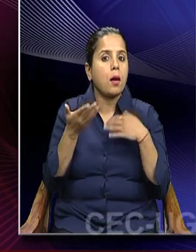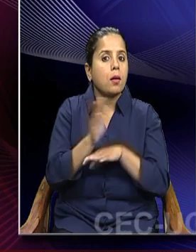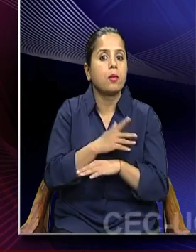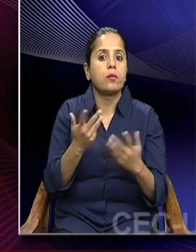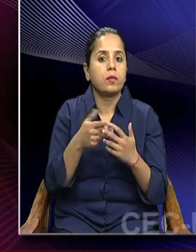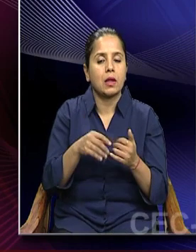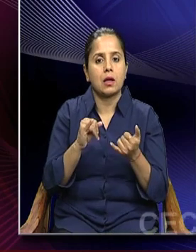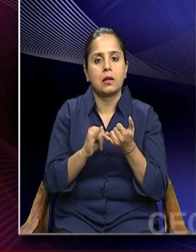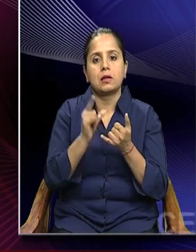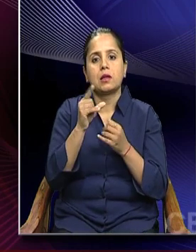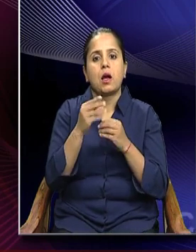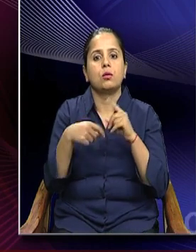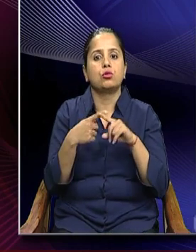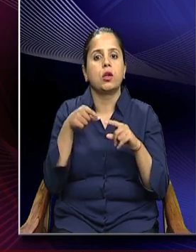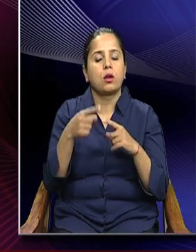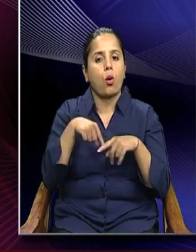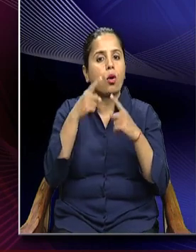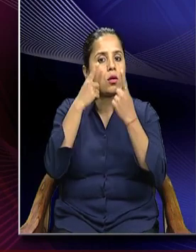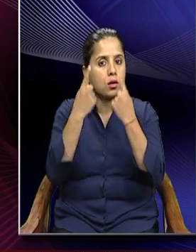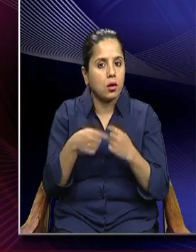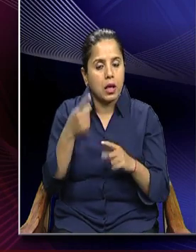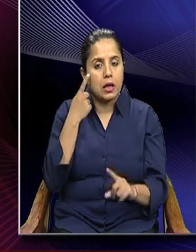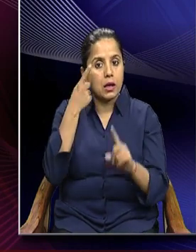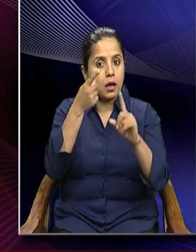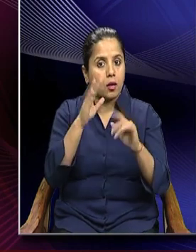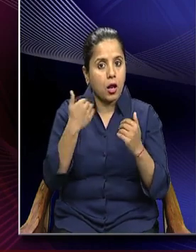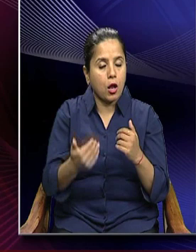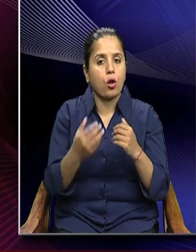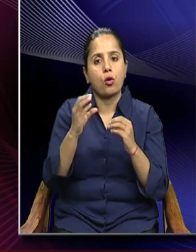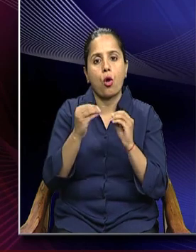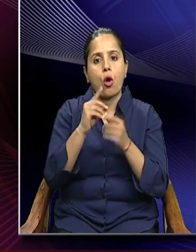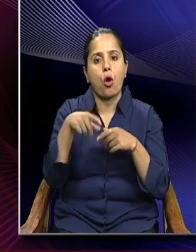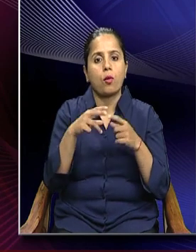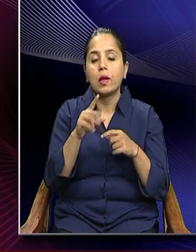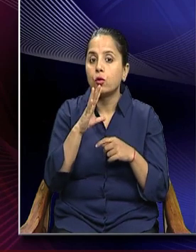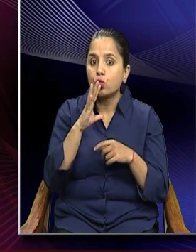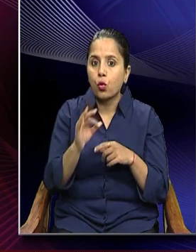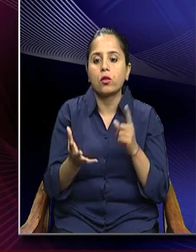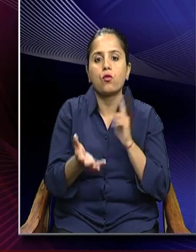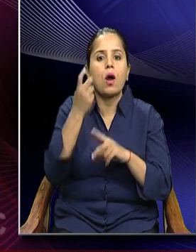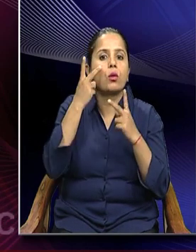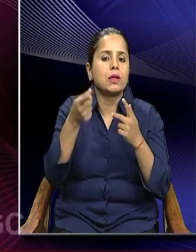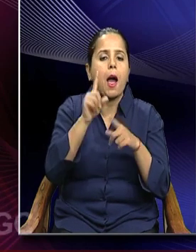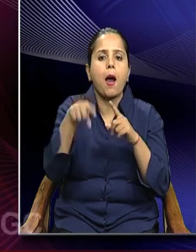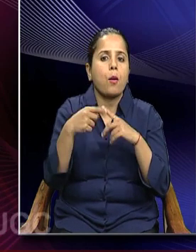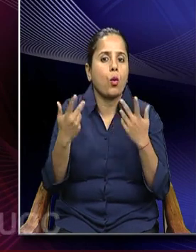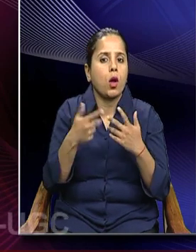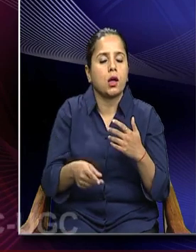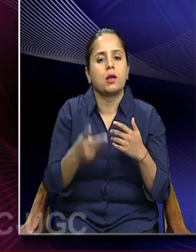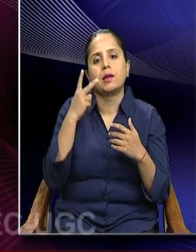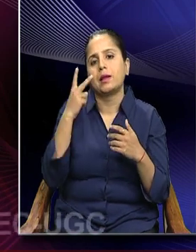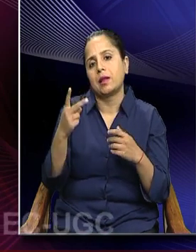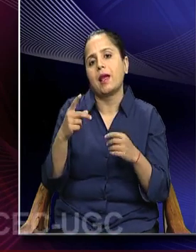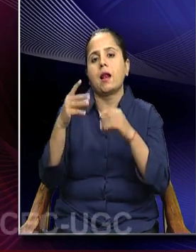the subject under investigation, which is aimed at objectively determining the truth. So, this is about quantitative